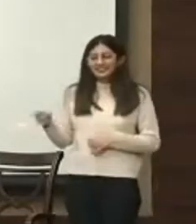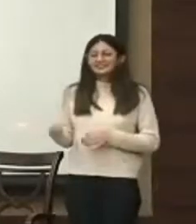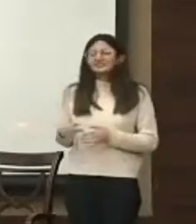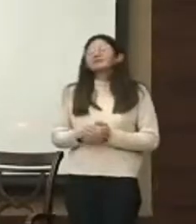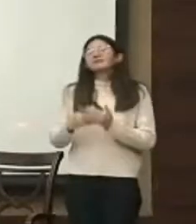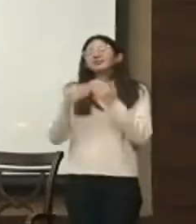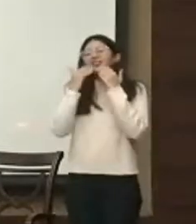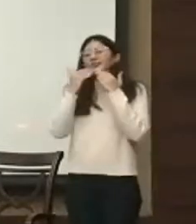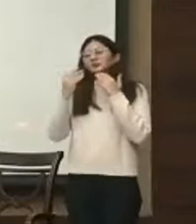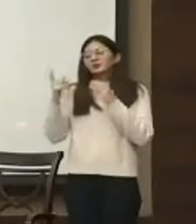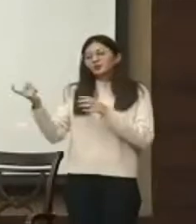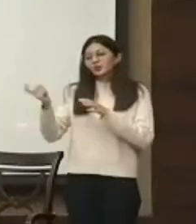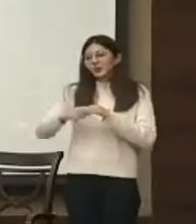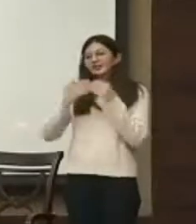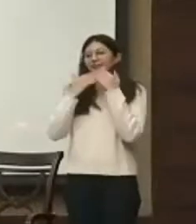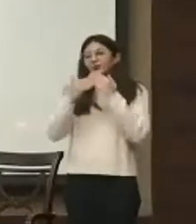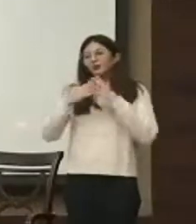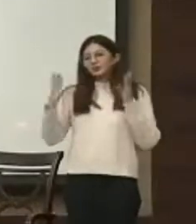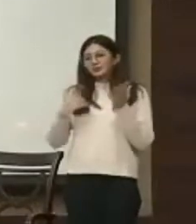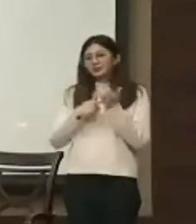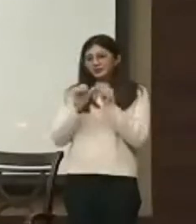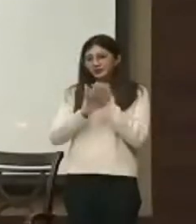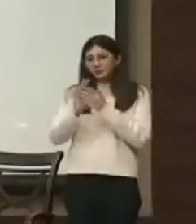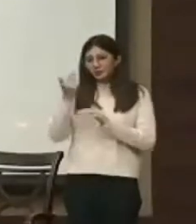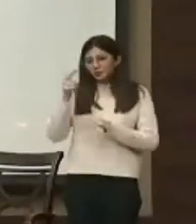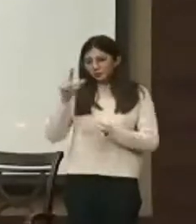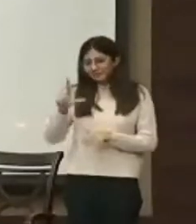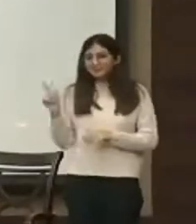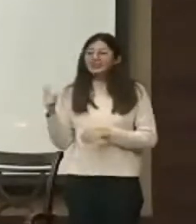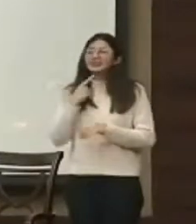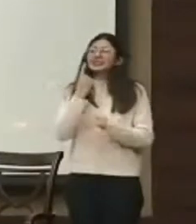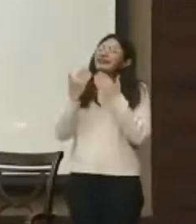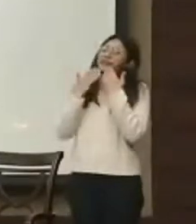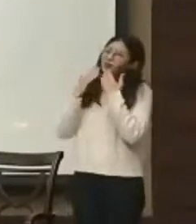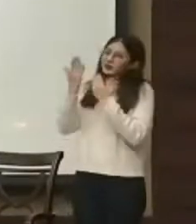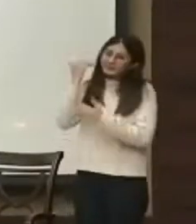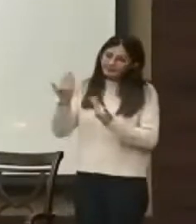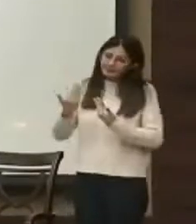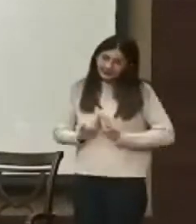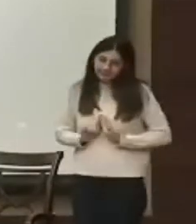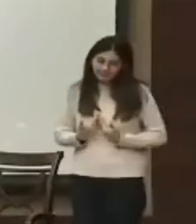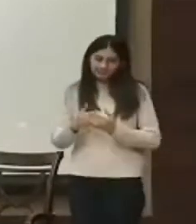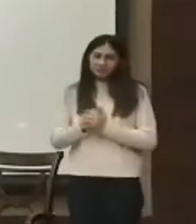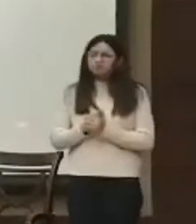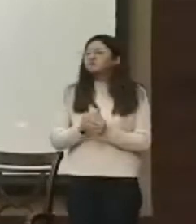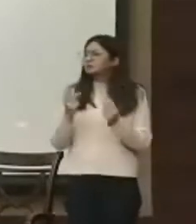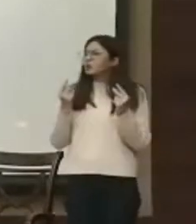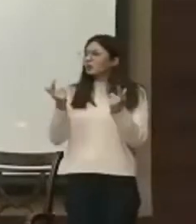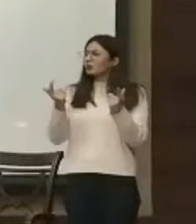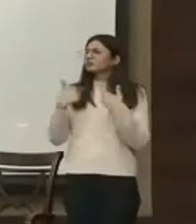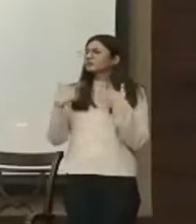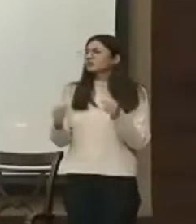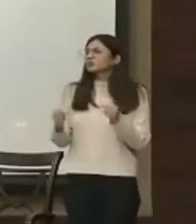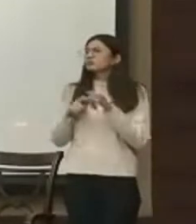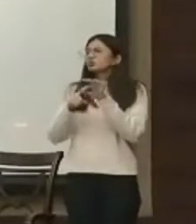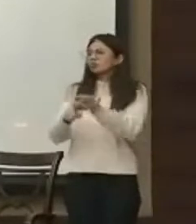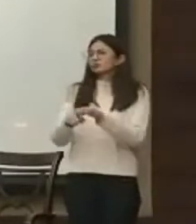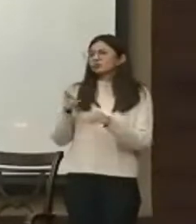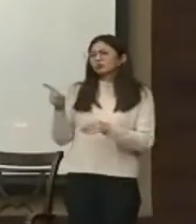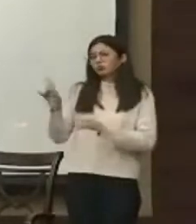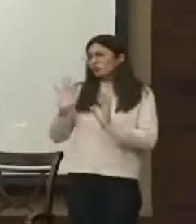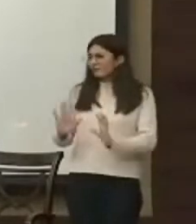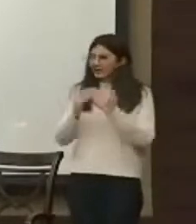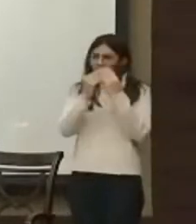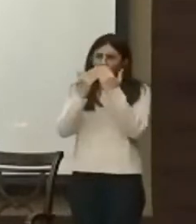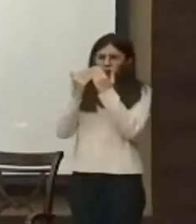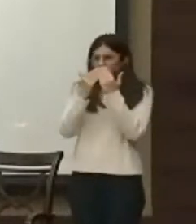joining us here today. Of course. And thanks for having me. yes, very quickly, you're somebody who's very closely following